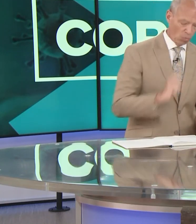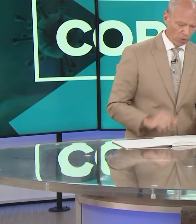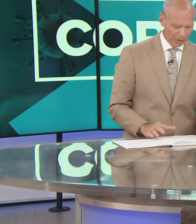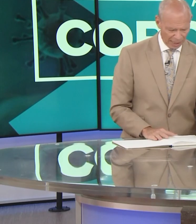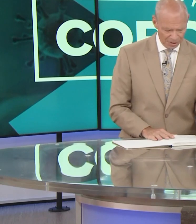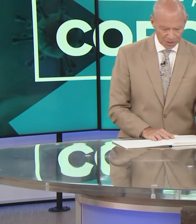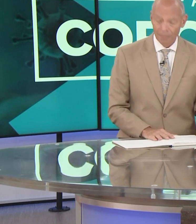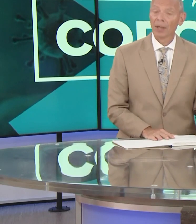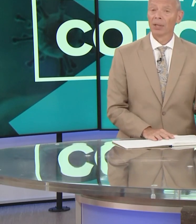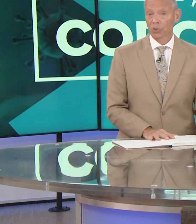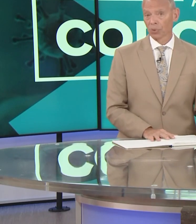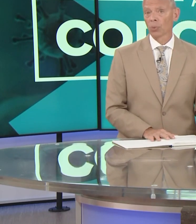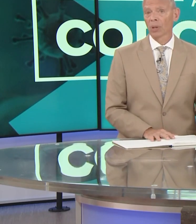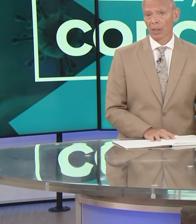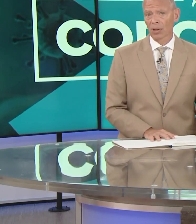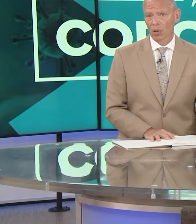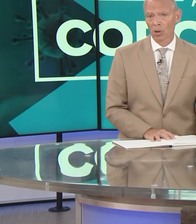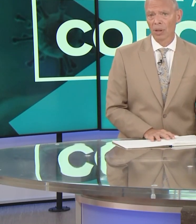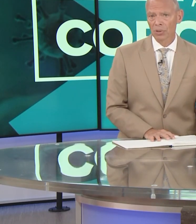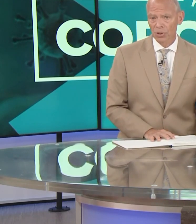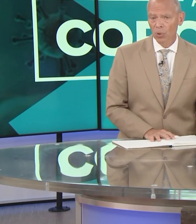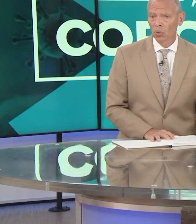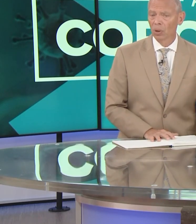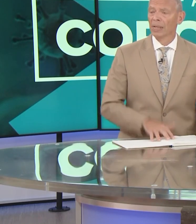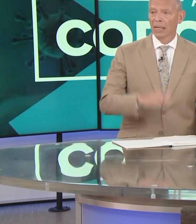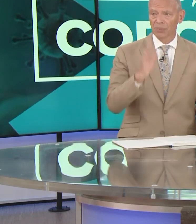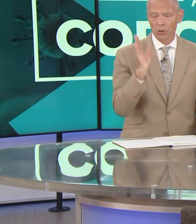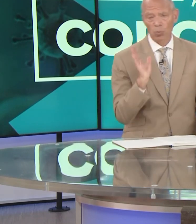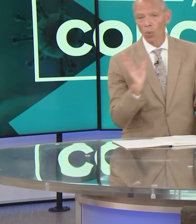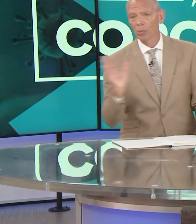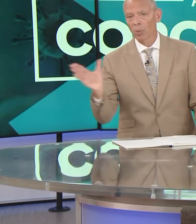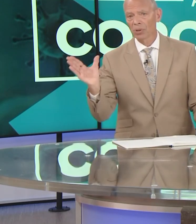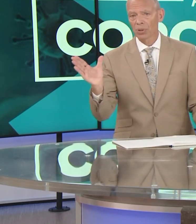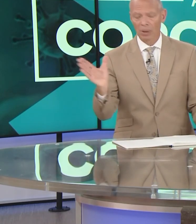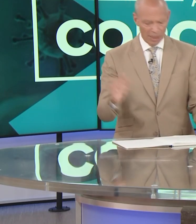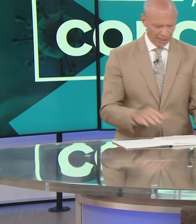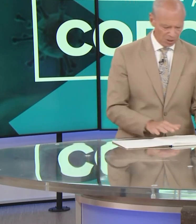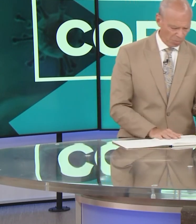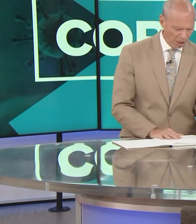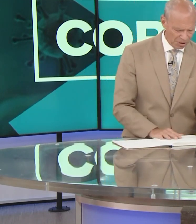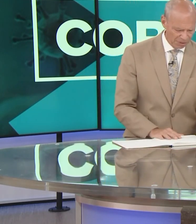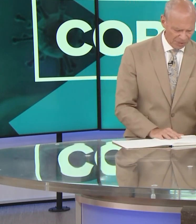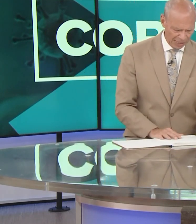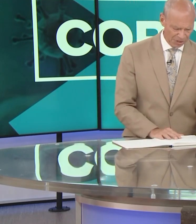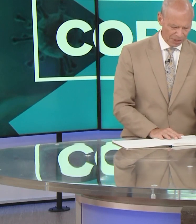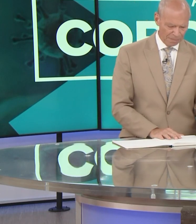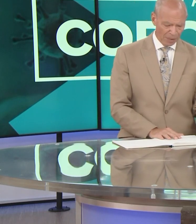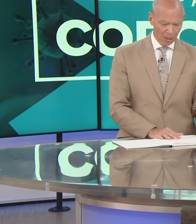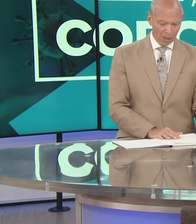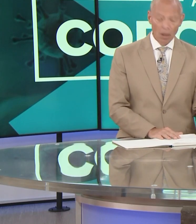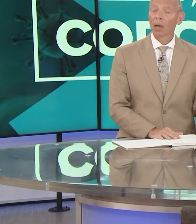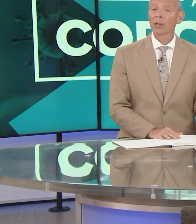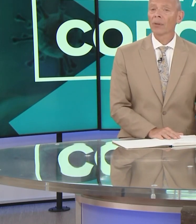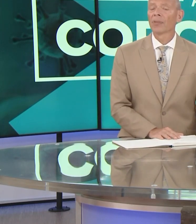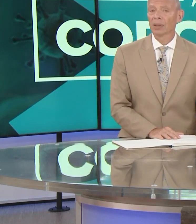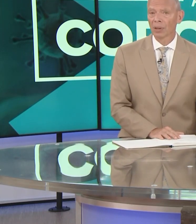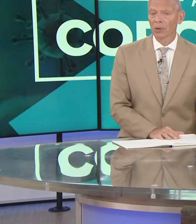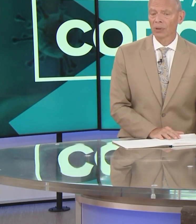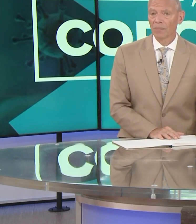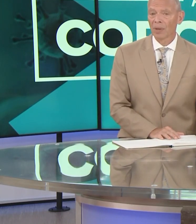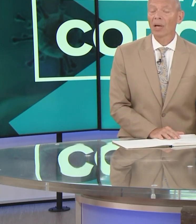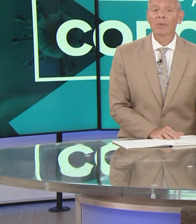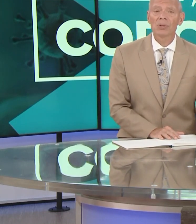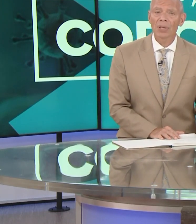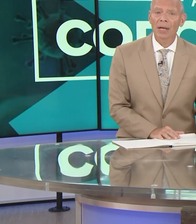with that one case. It shows you what can occur in a school if just one person has a positive test. Another thing to